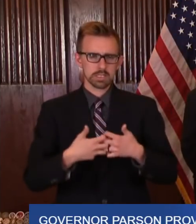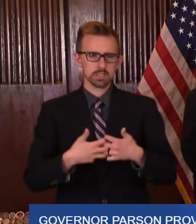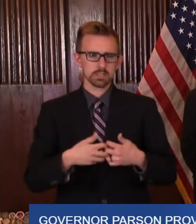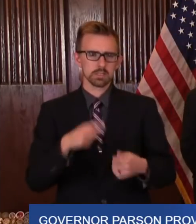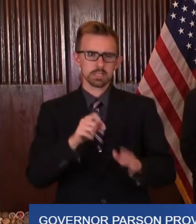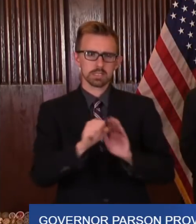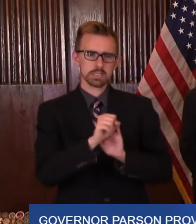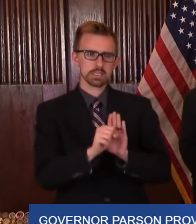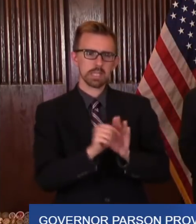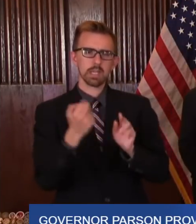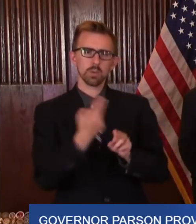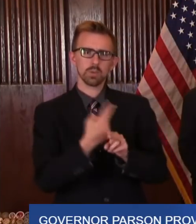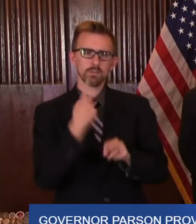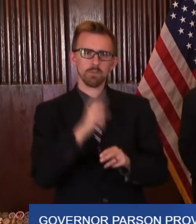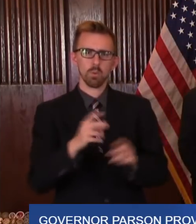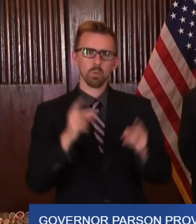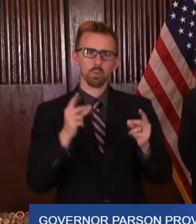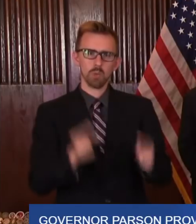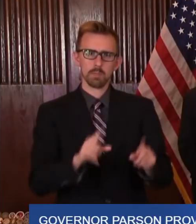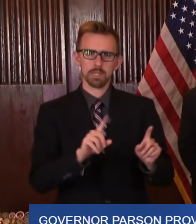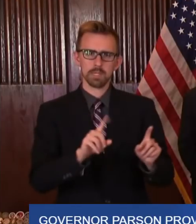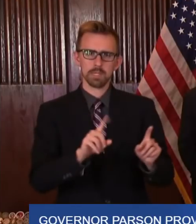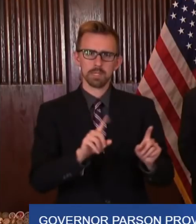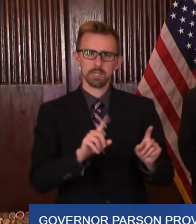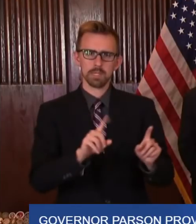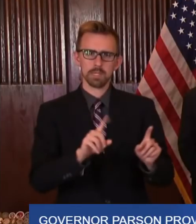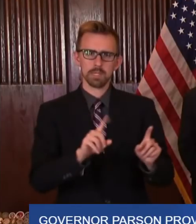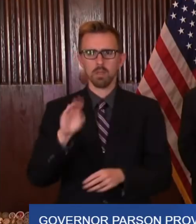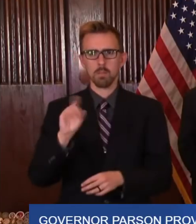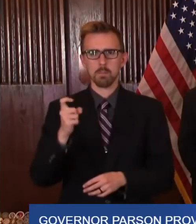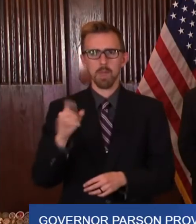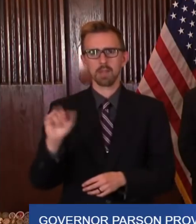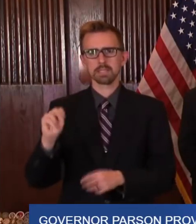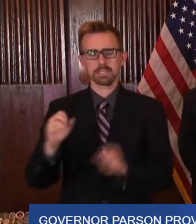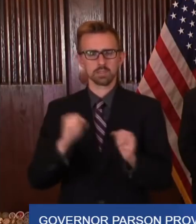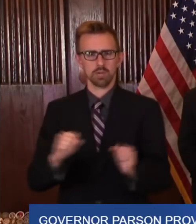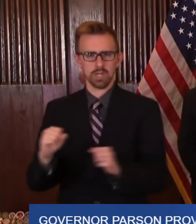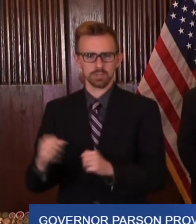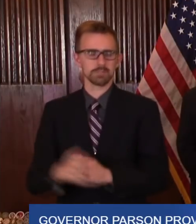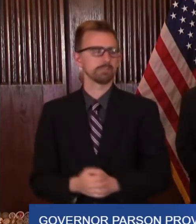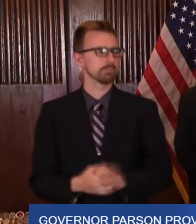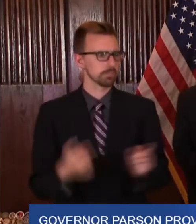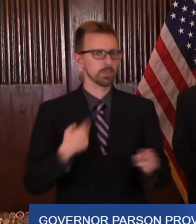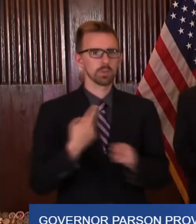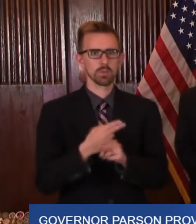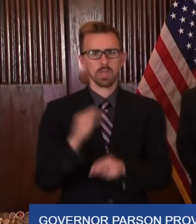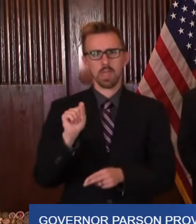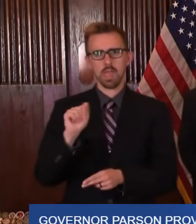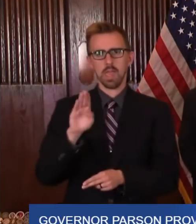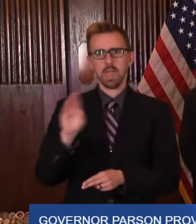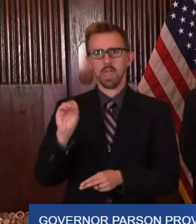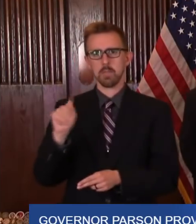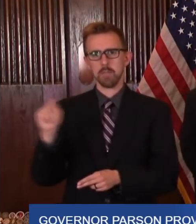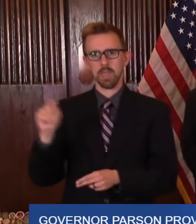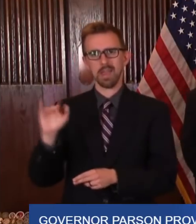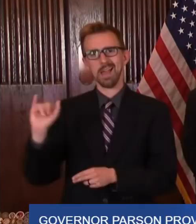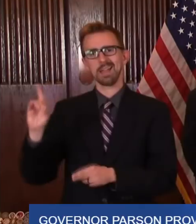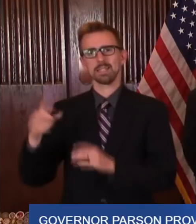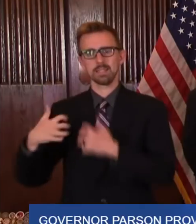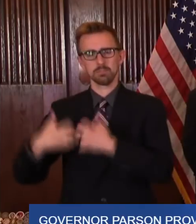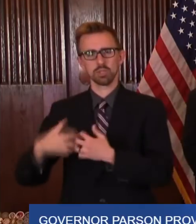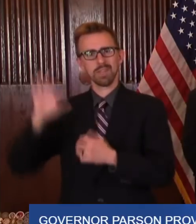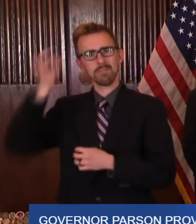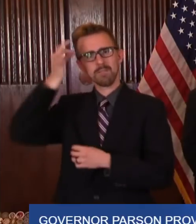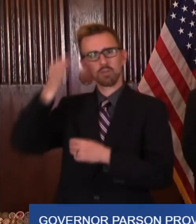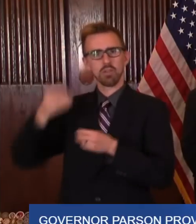is the state using for rapid testing as part of its boxing in strategy? Yeah, we're using the Abbott ID machine. Those were given to us by the